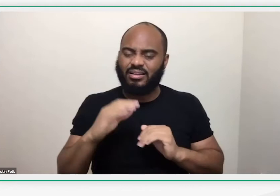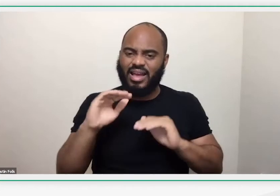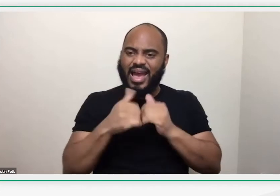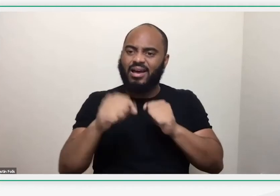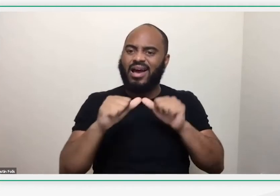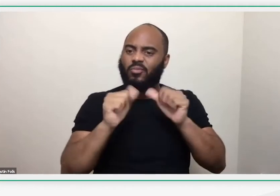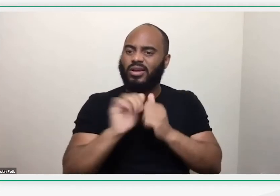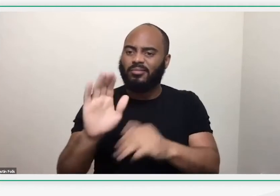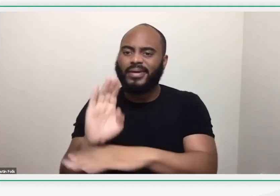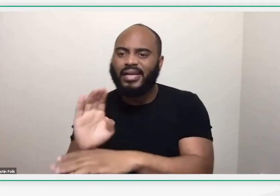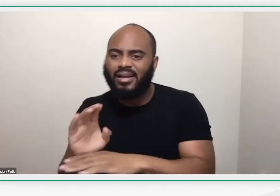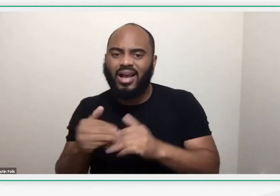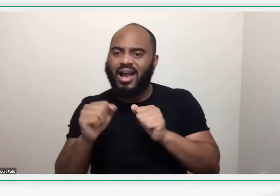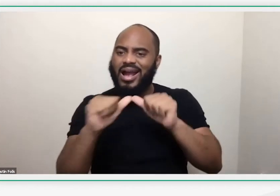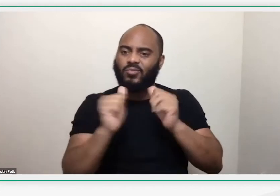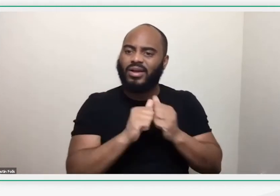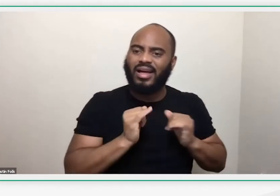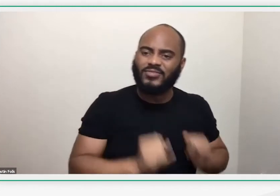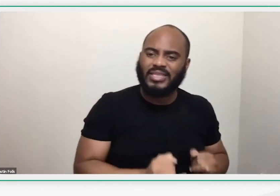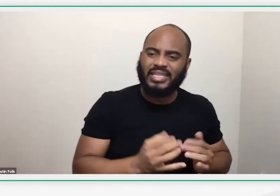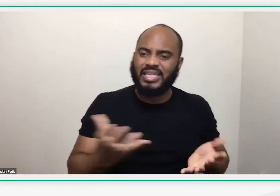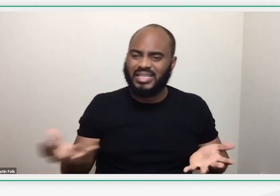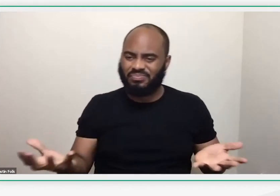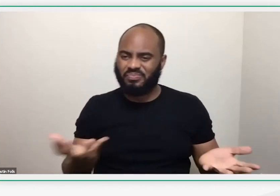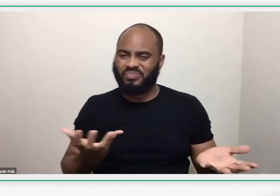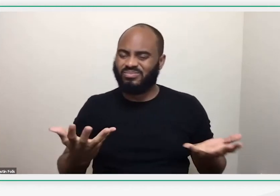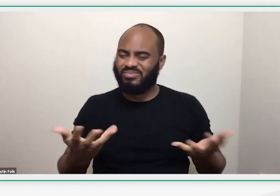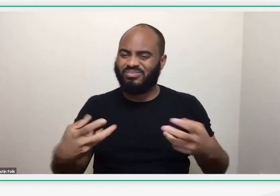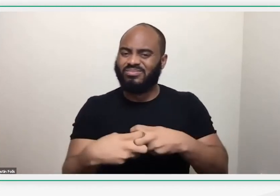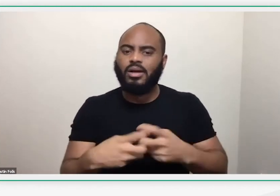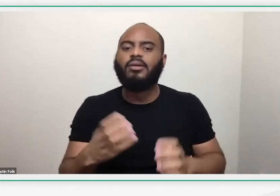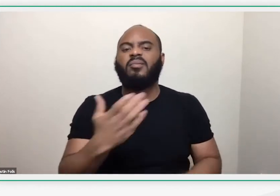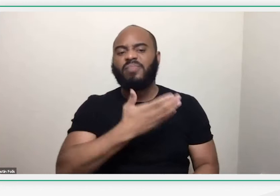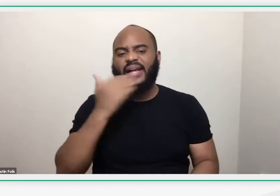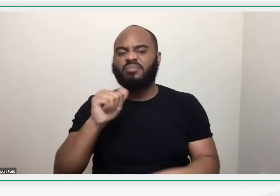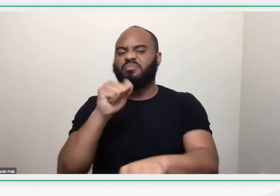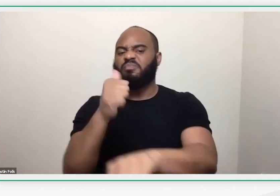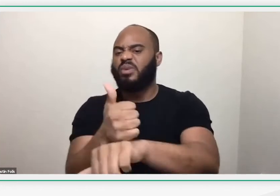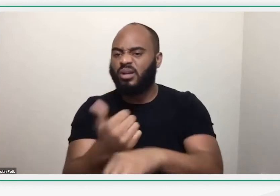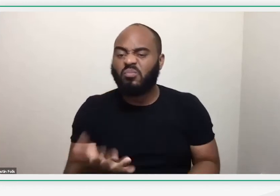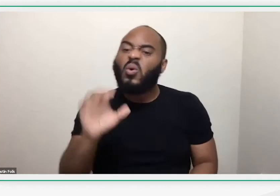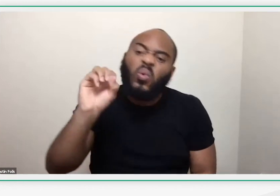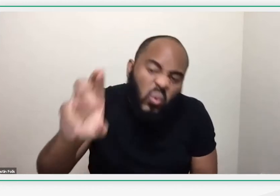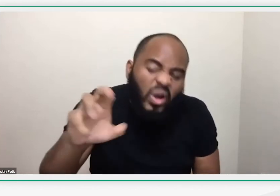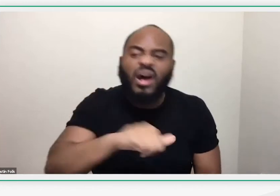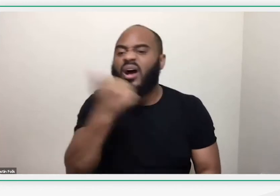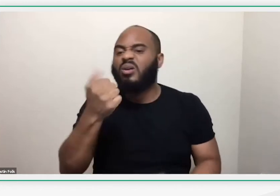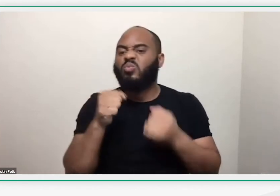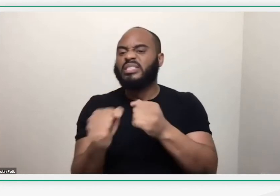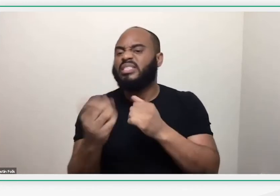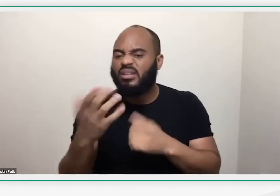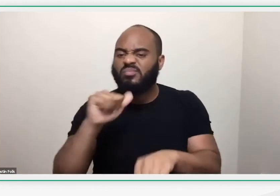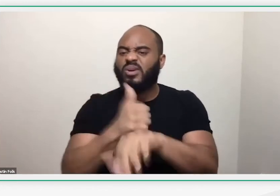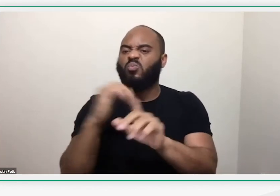stress yourself out by trying to commit all that to memory. Why do that to yourself, especially when you have a business